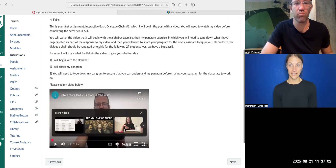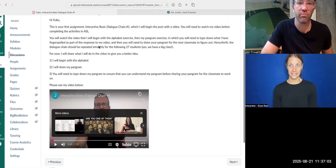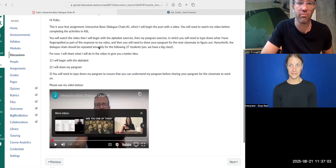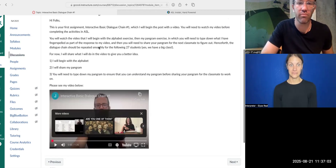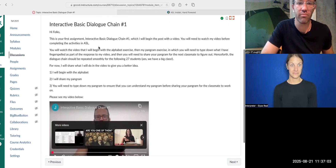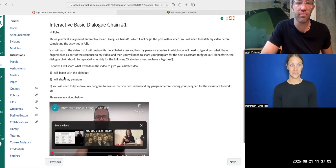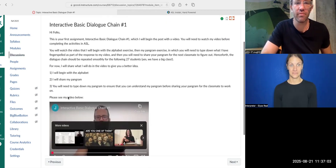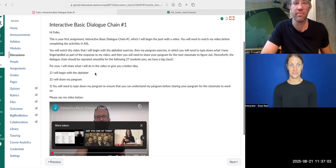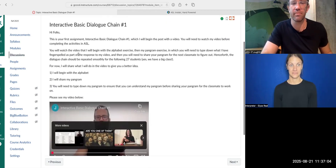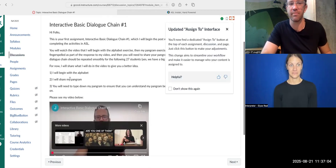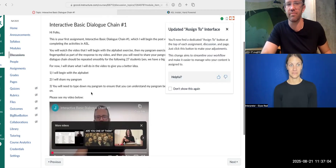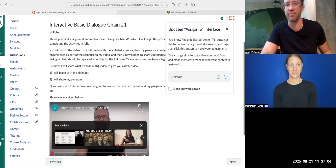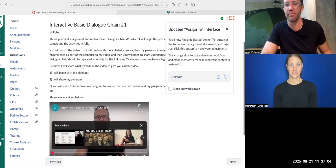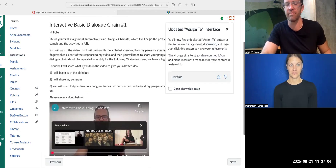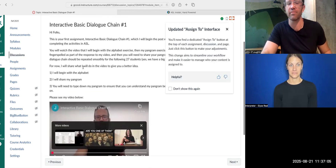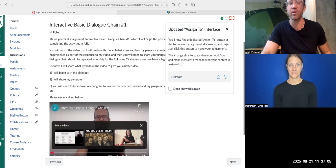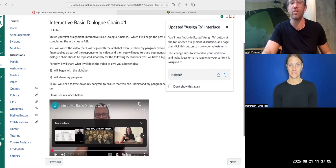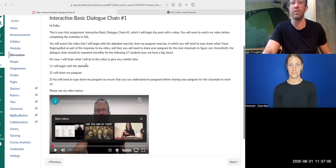Got it?